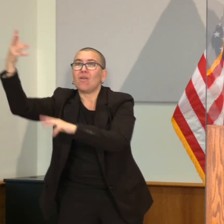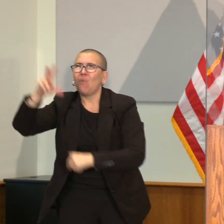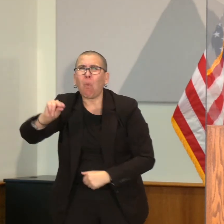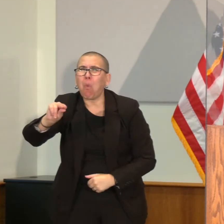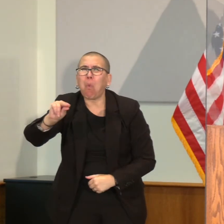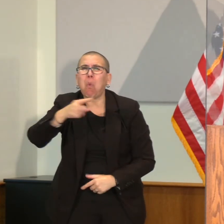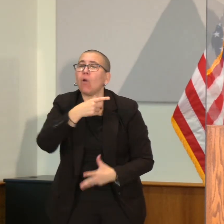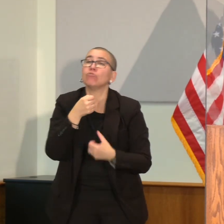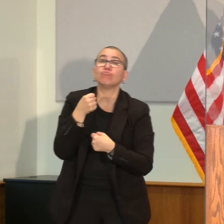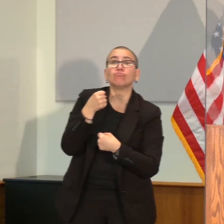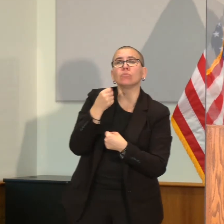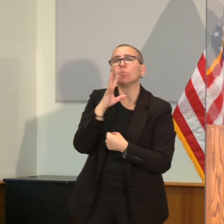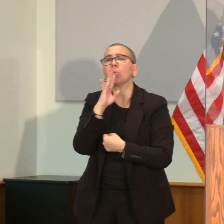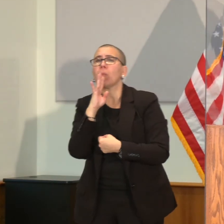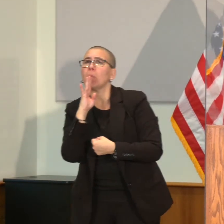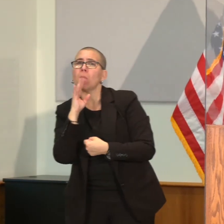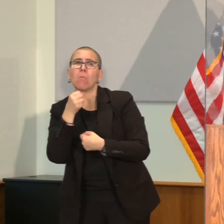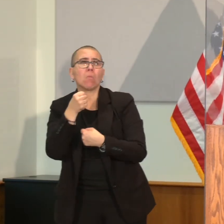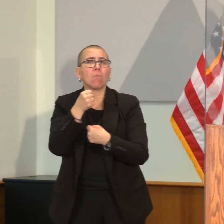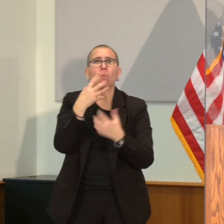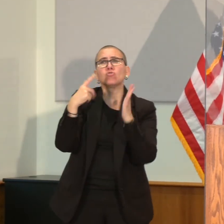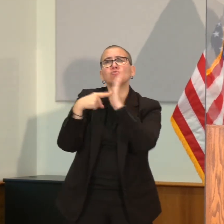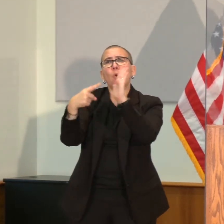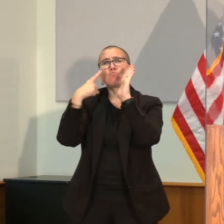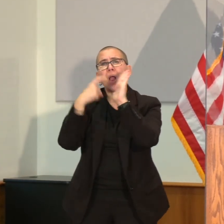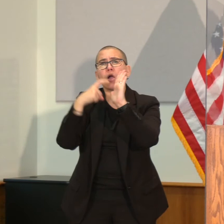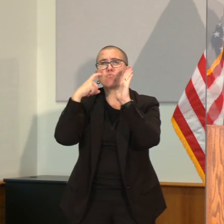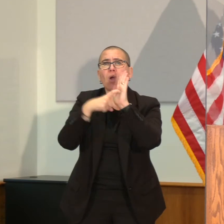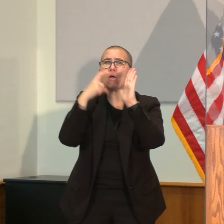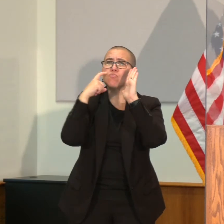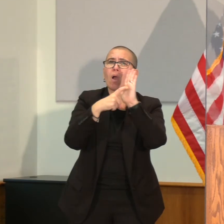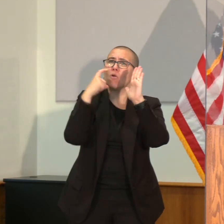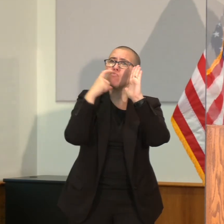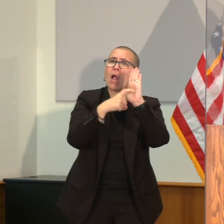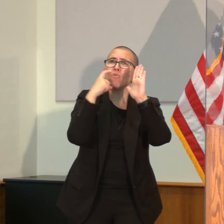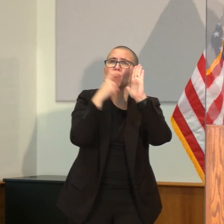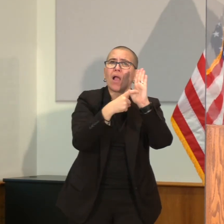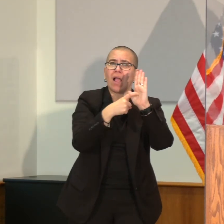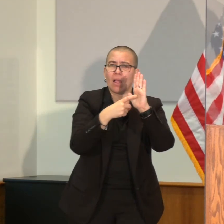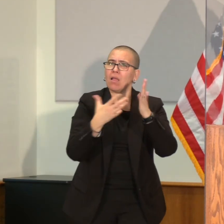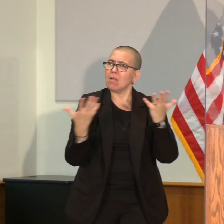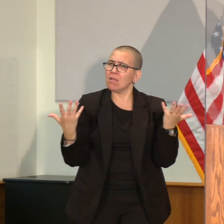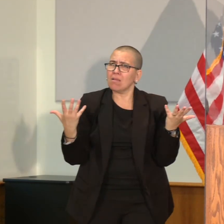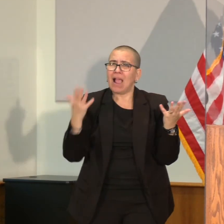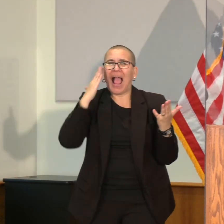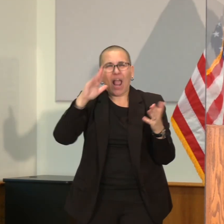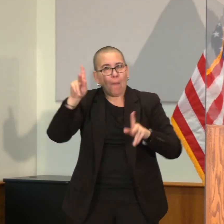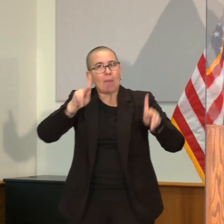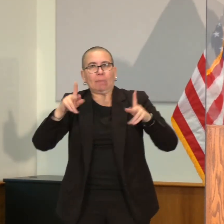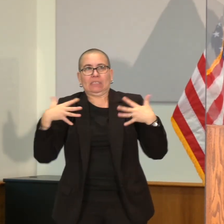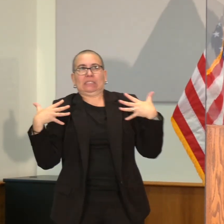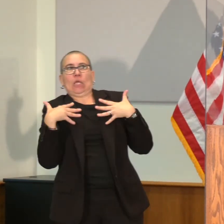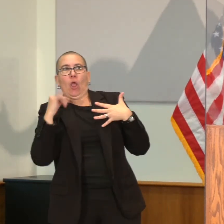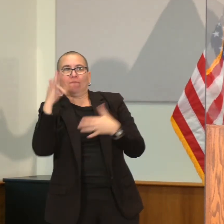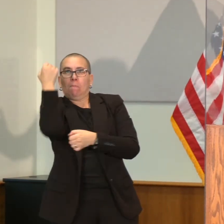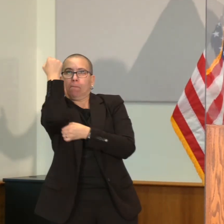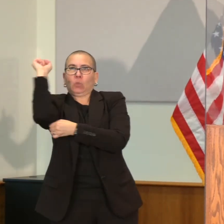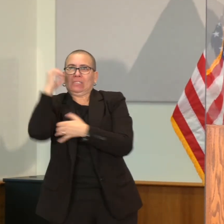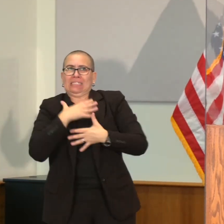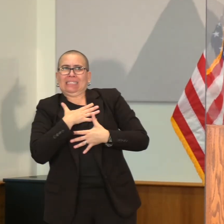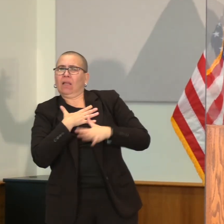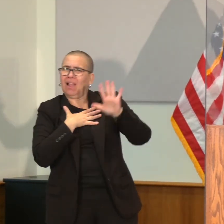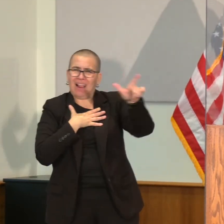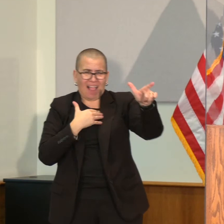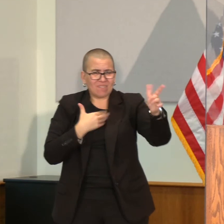be intimidated about going to the streets and asking for change. We also don't want to get to a point where those become magnets